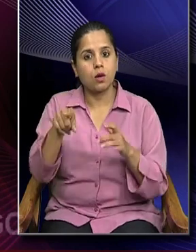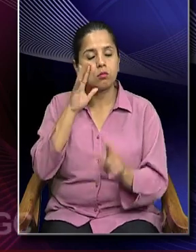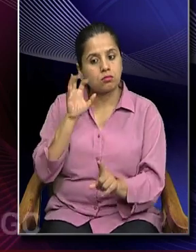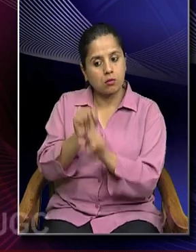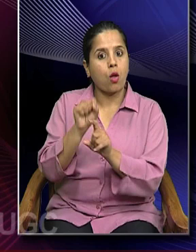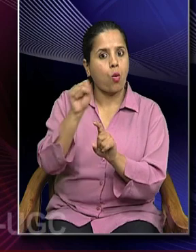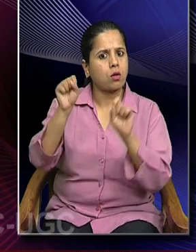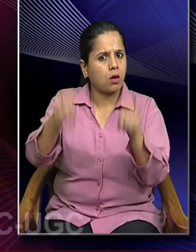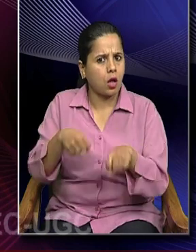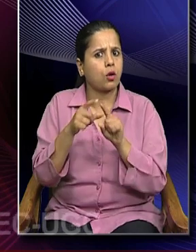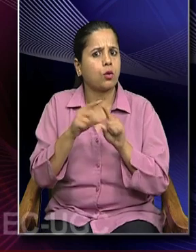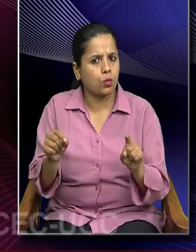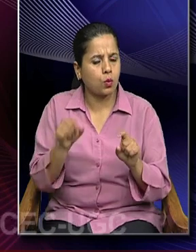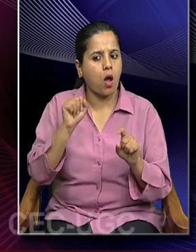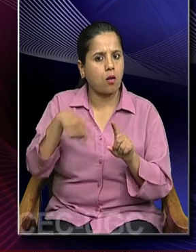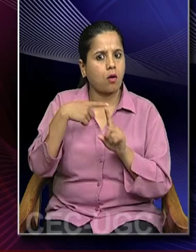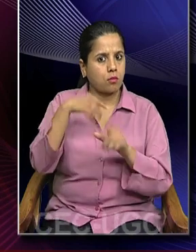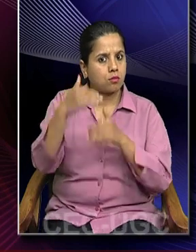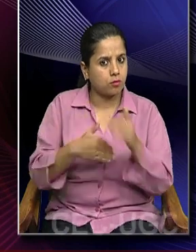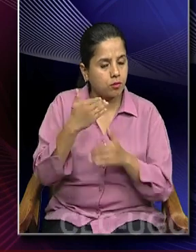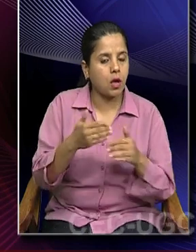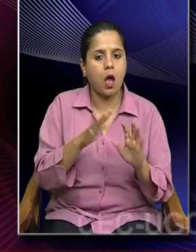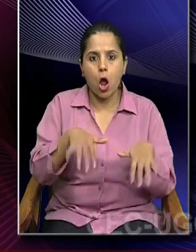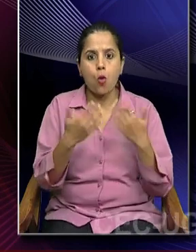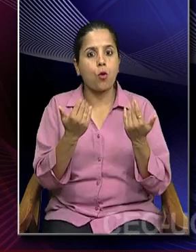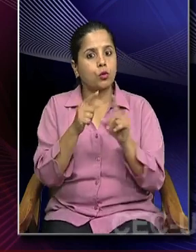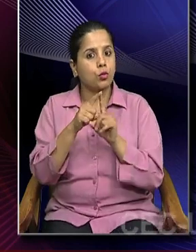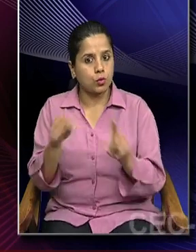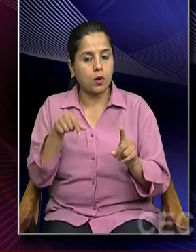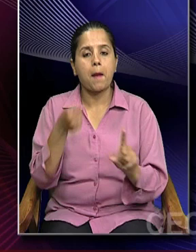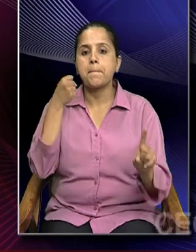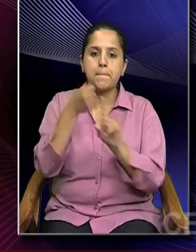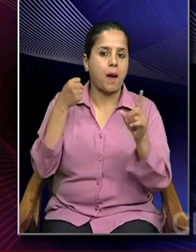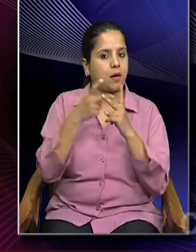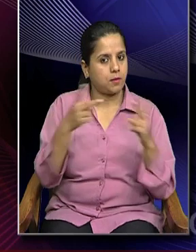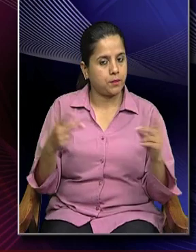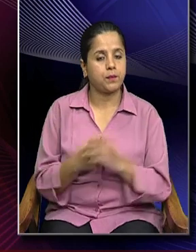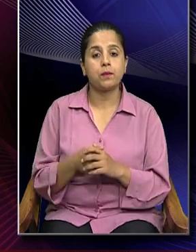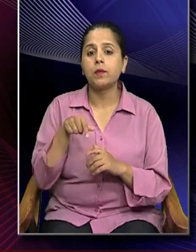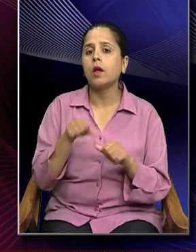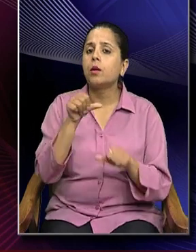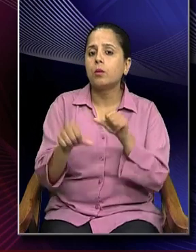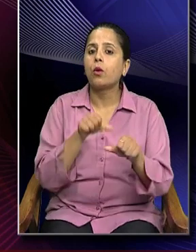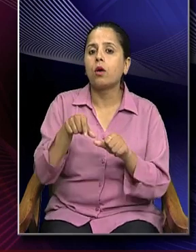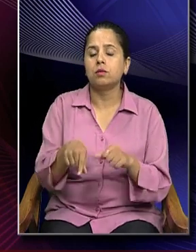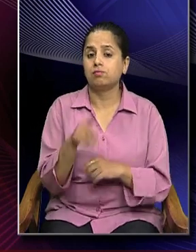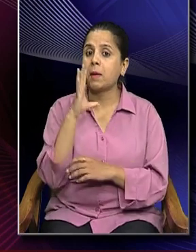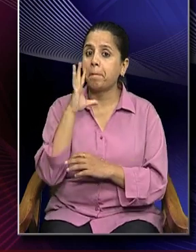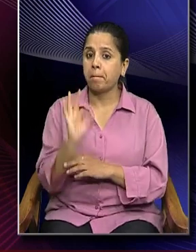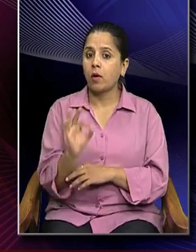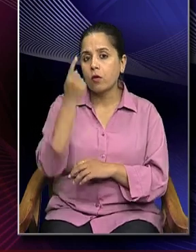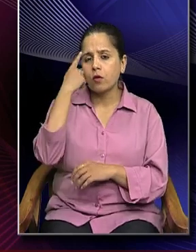their potential effectiveness, feasibility, and the impact. This process is critical